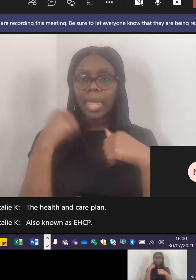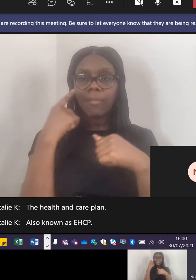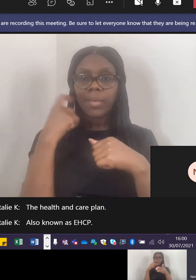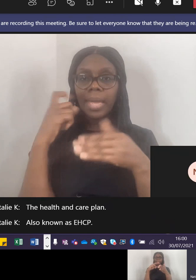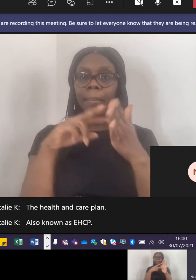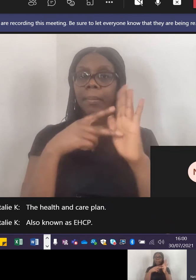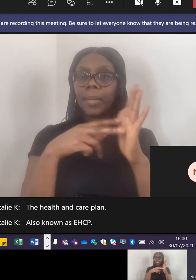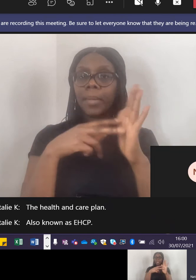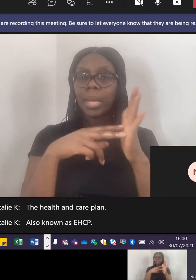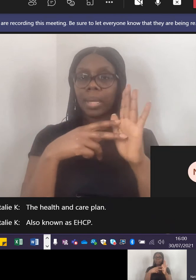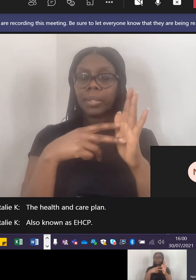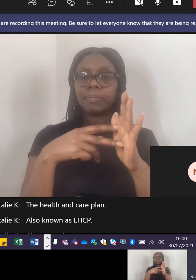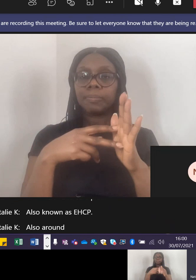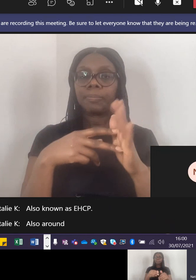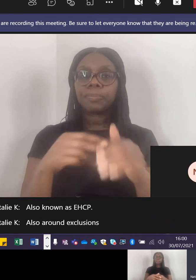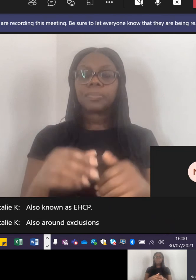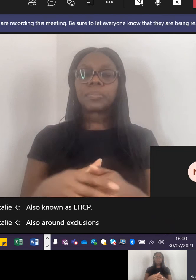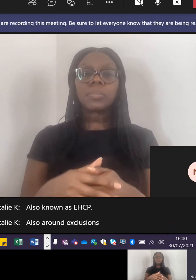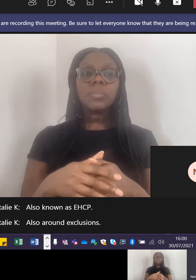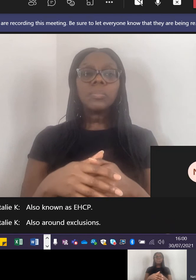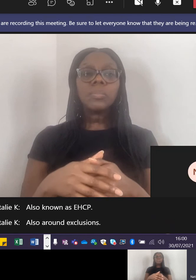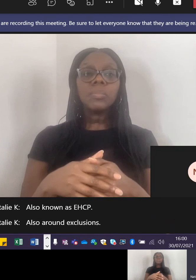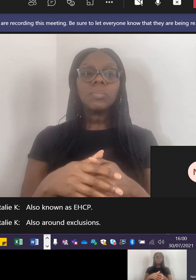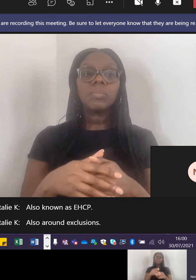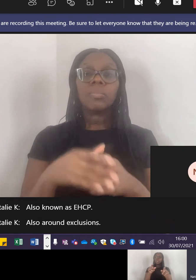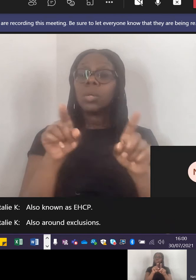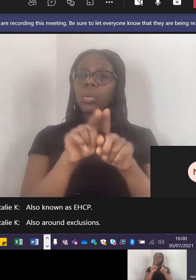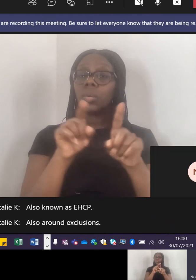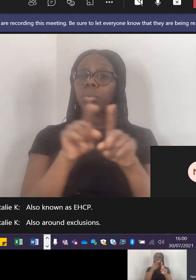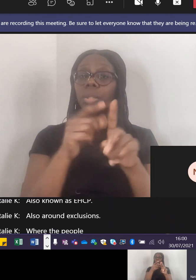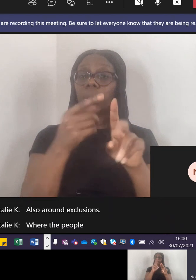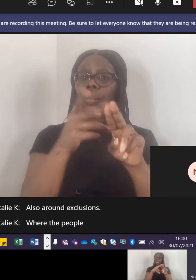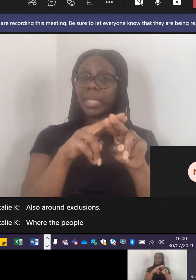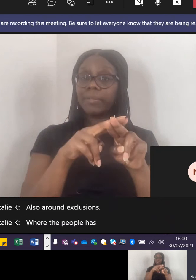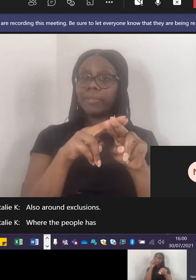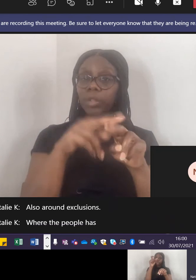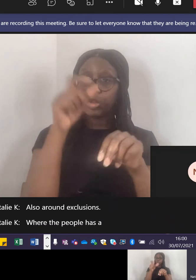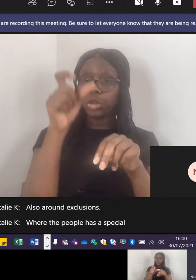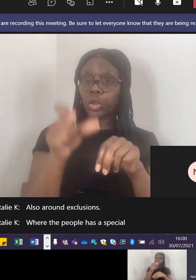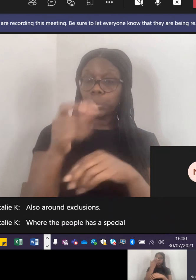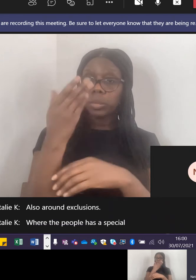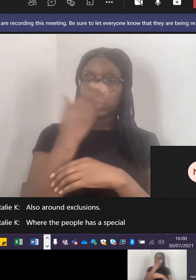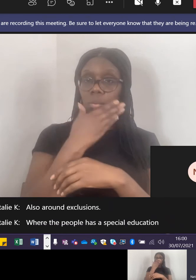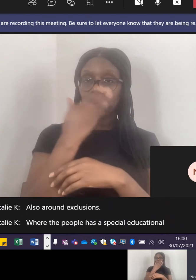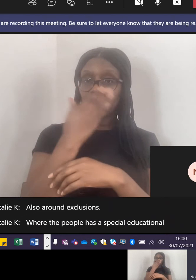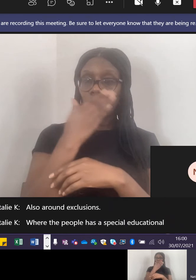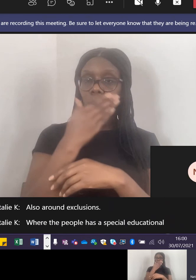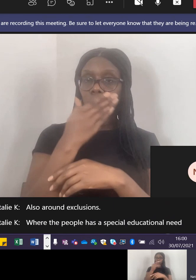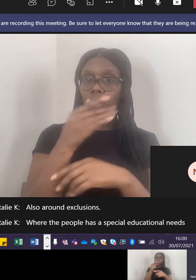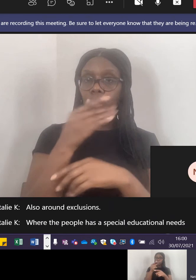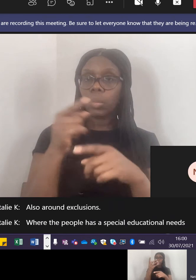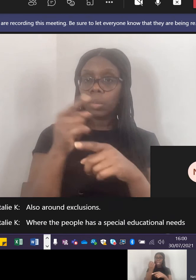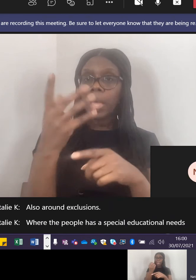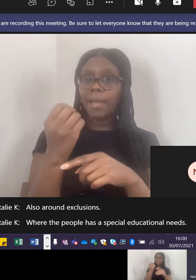Also around exclusions, where the pupil has a special educational need.